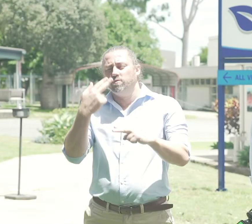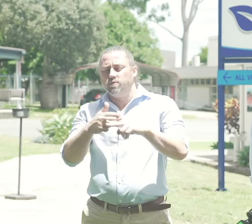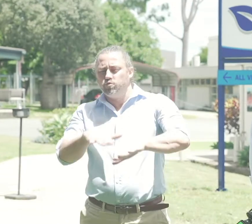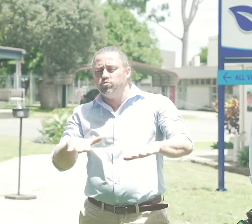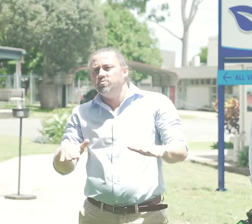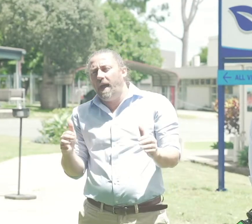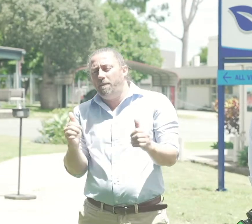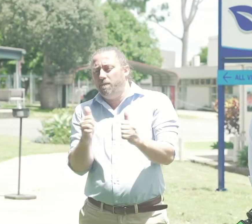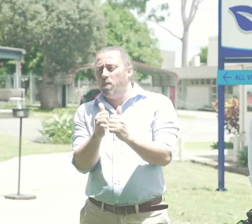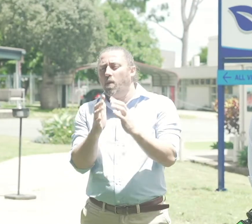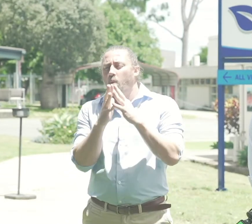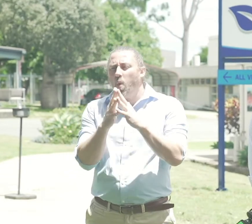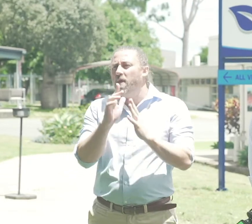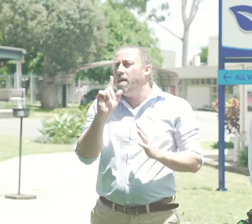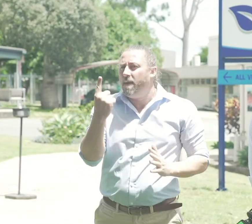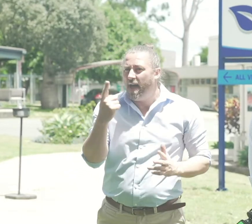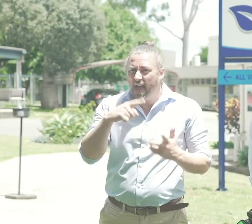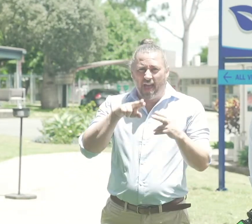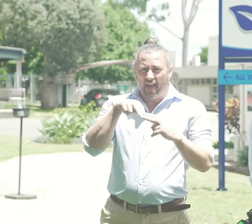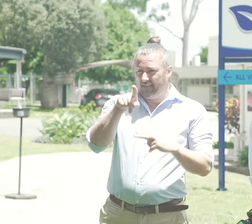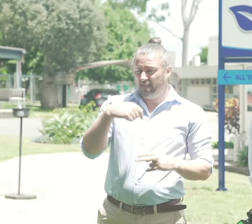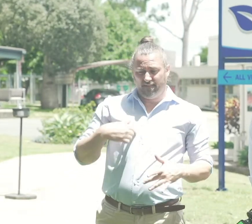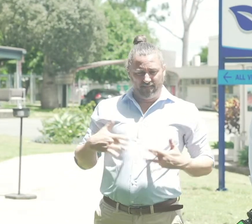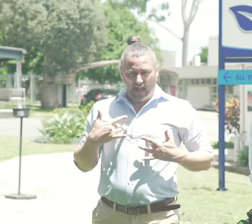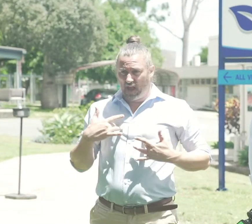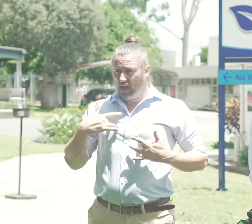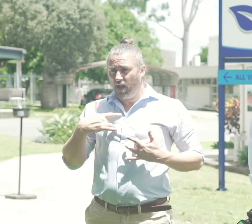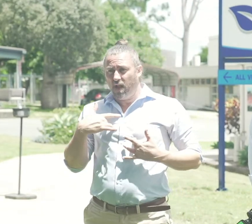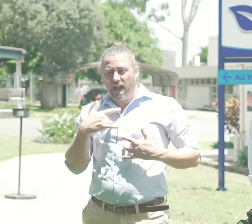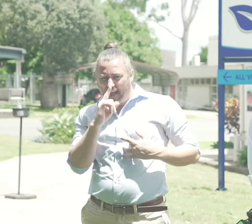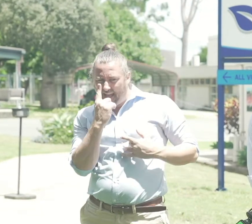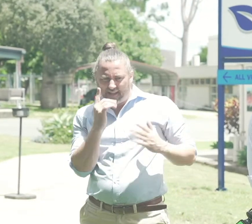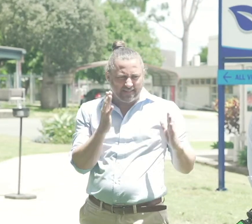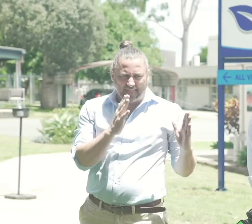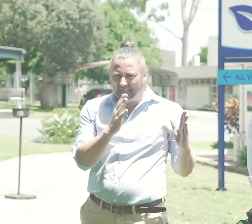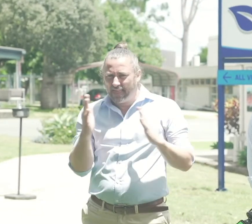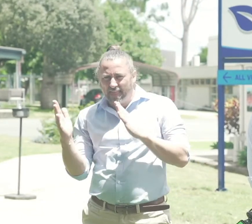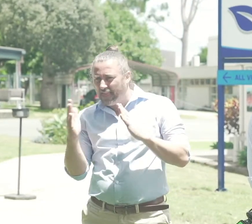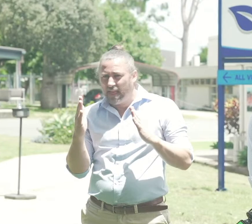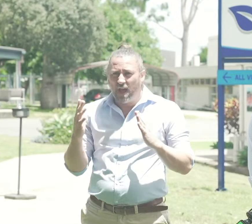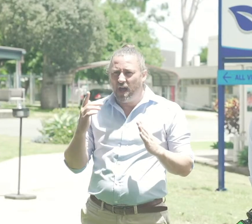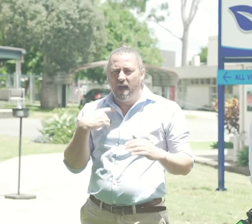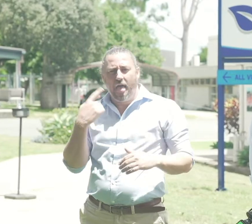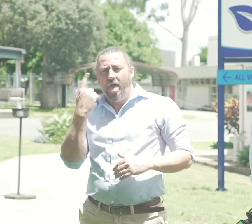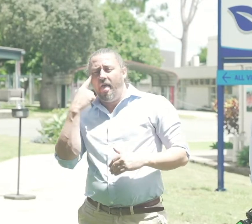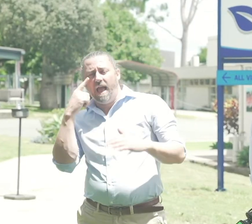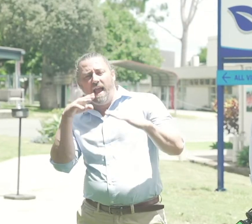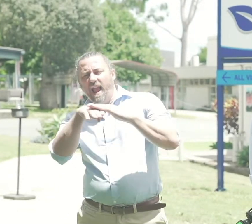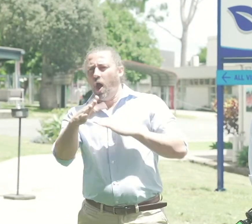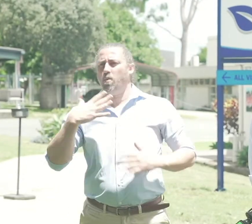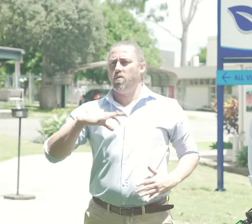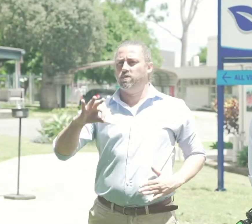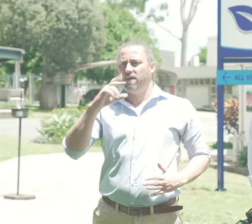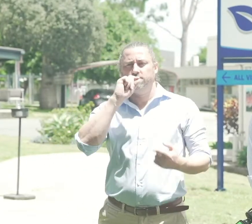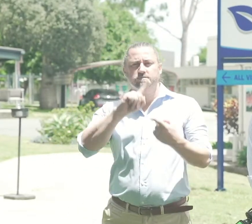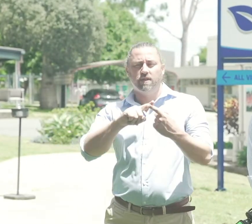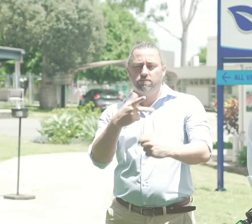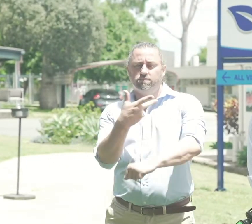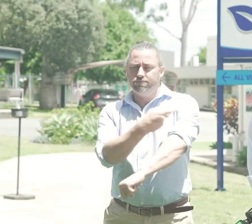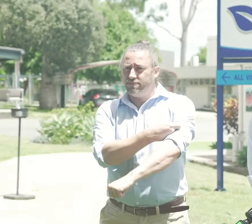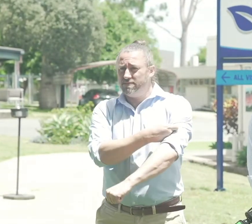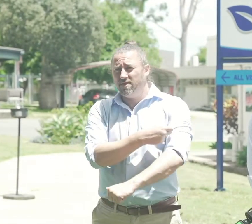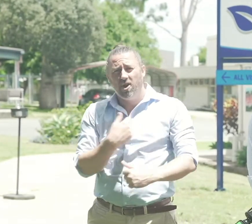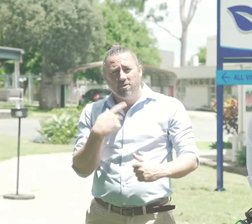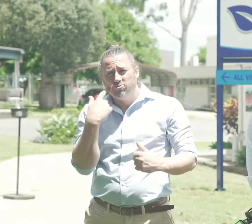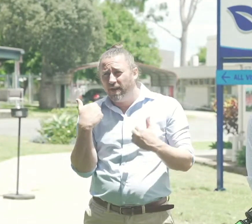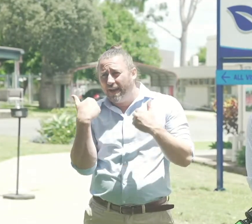if you walk in, they'll still vaccinate them. And so please consider this weekend going and getting vaccinated. We're making it as